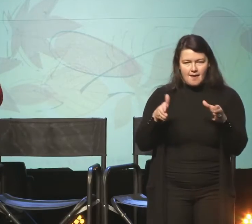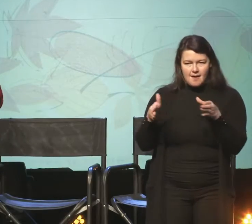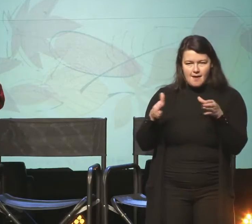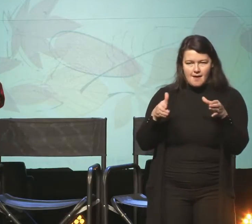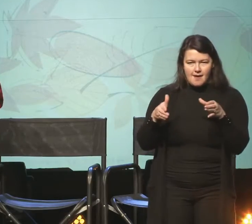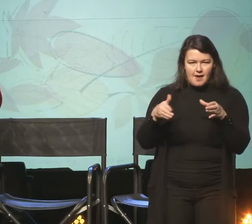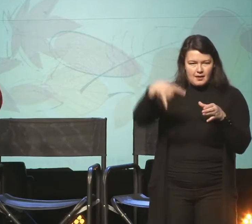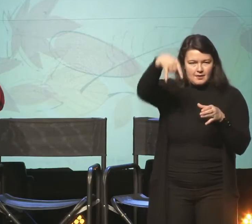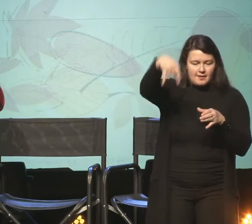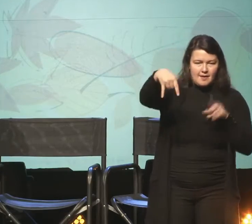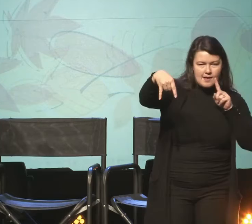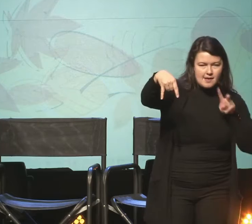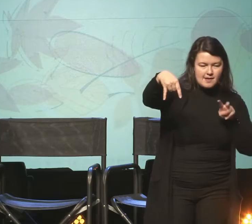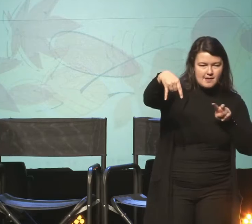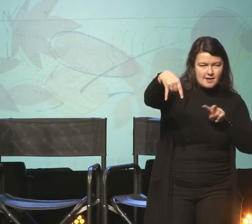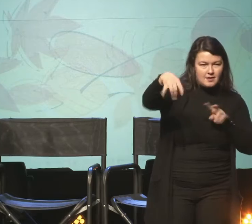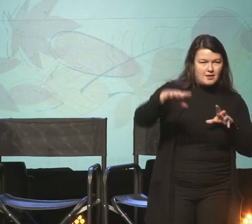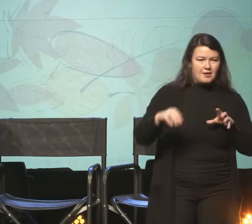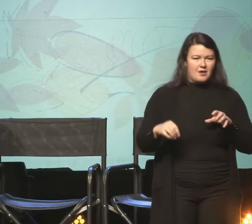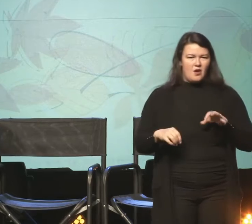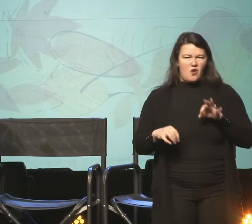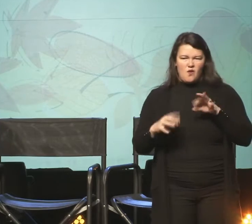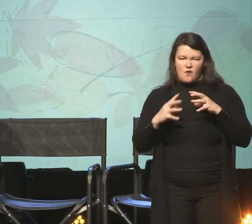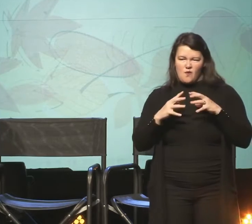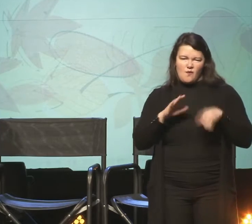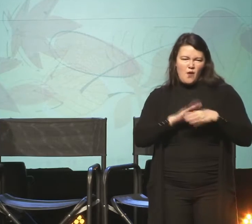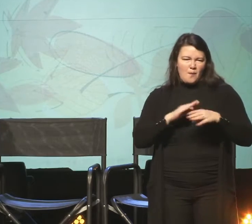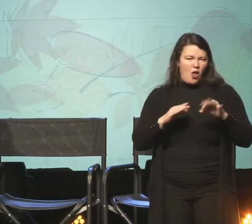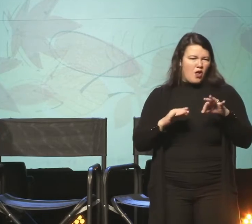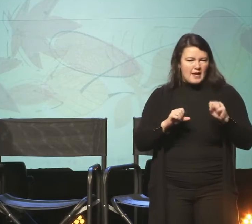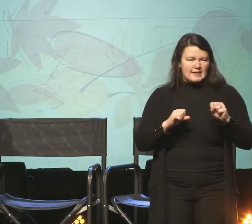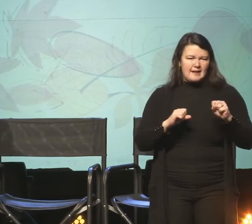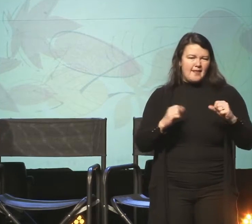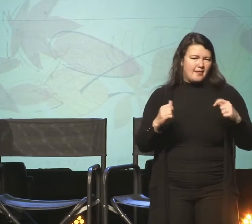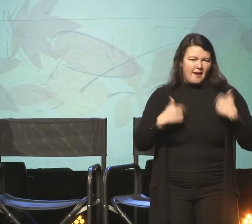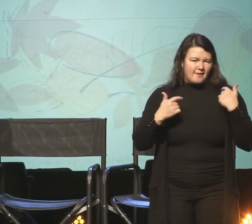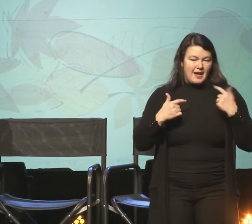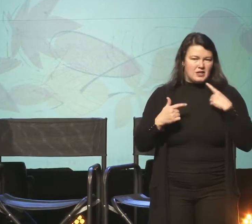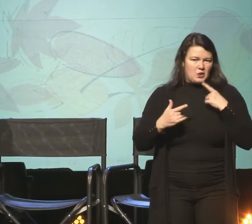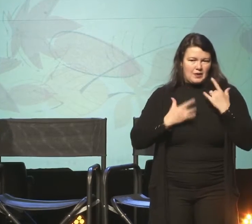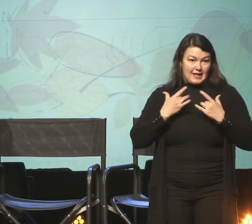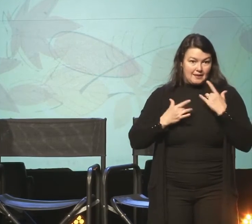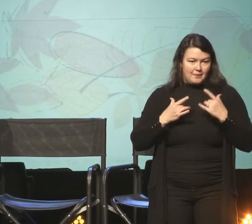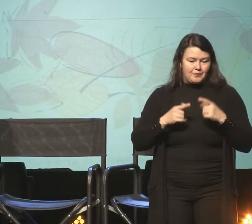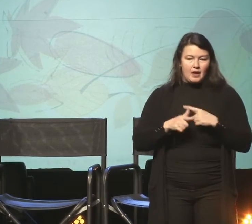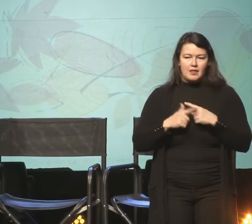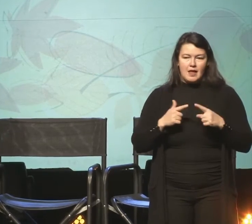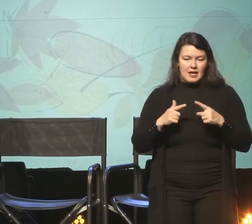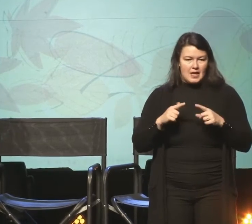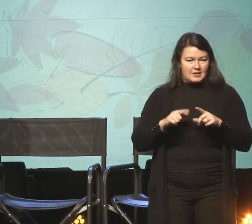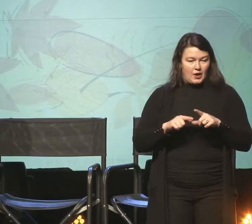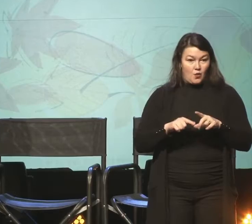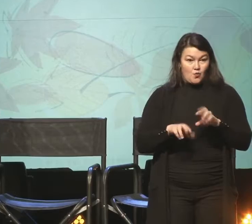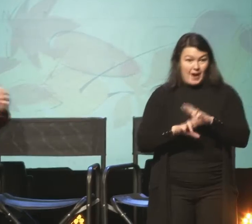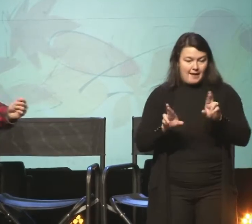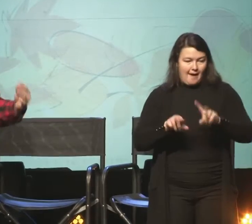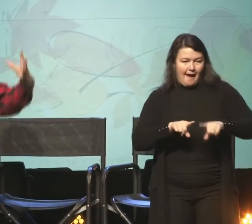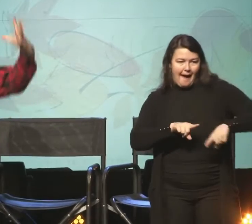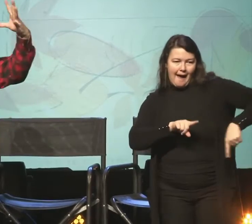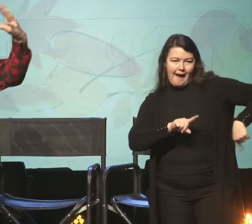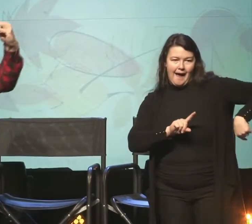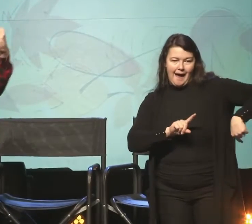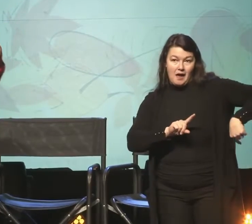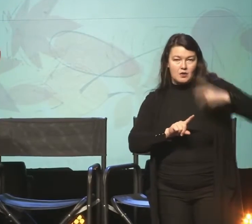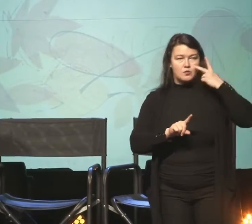in this background in his head, he would say, football is life, right? And he's so excited about it. And then he rears back in. As he's getting ready to kick, you